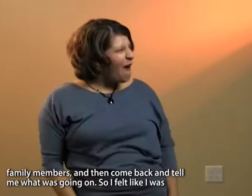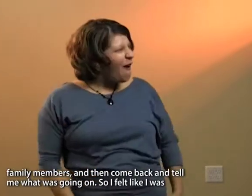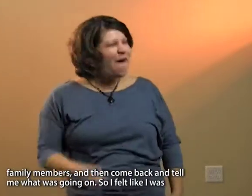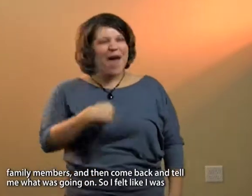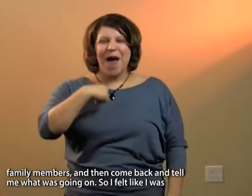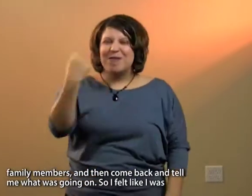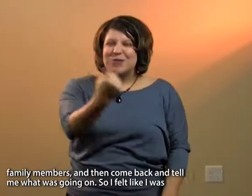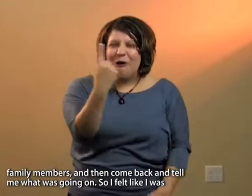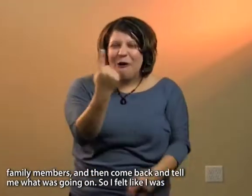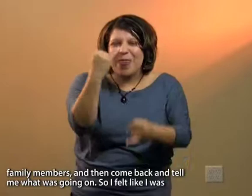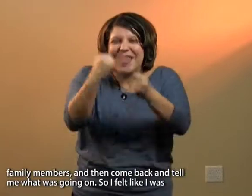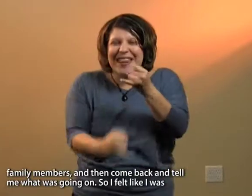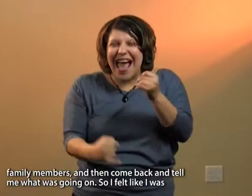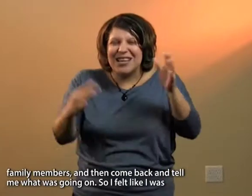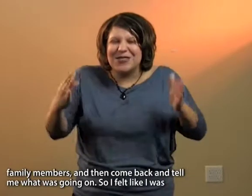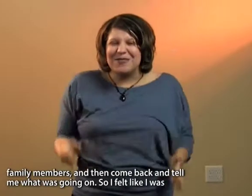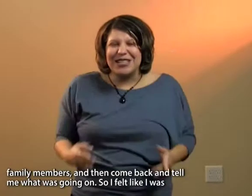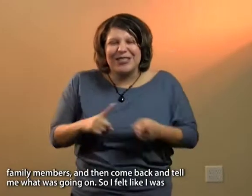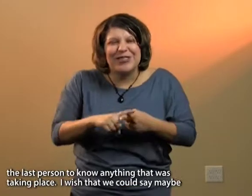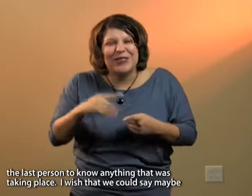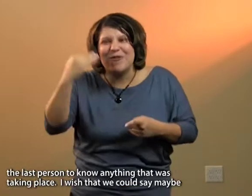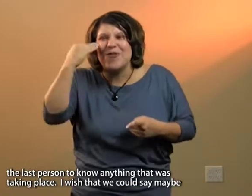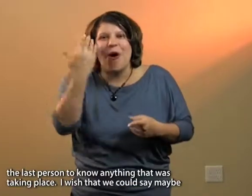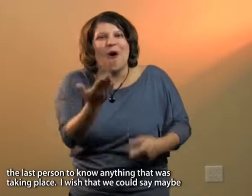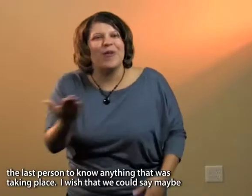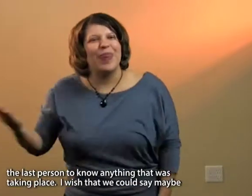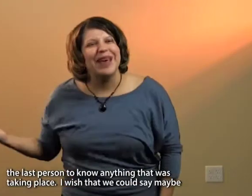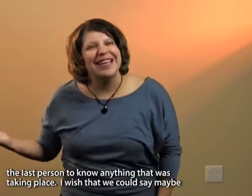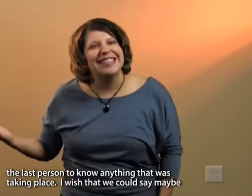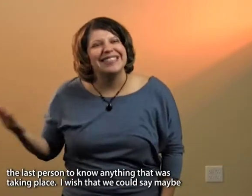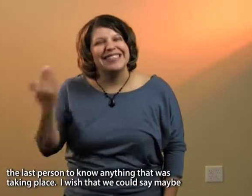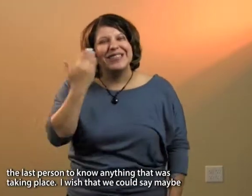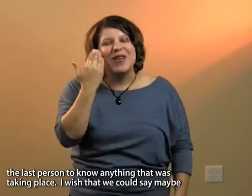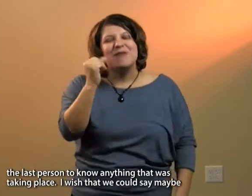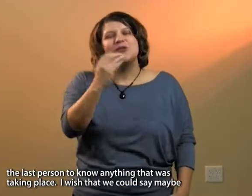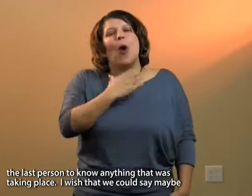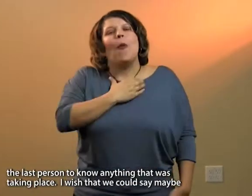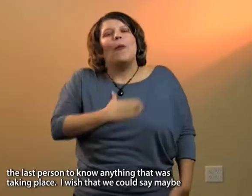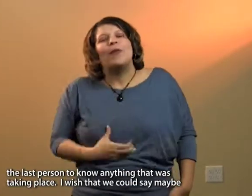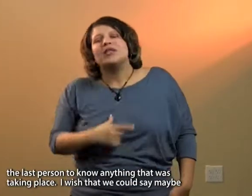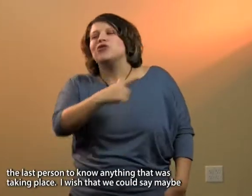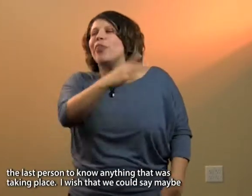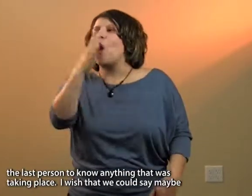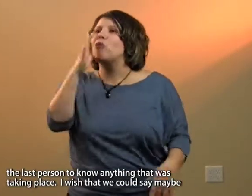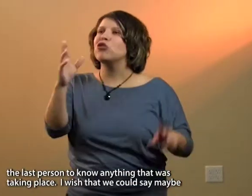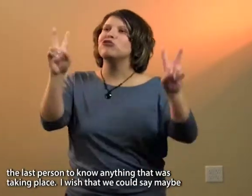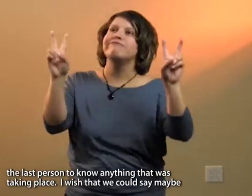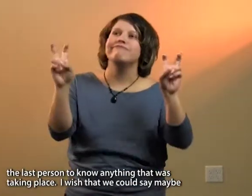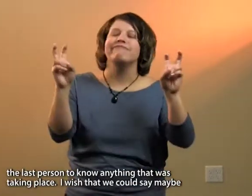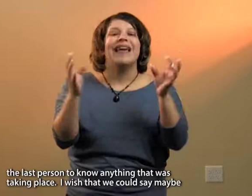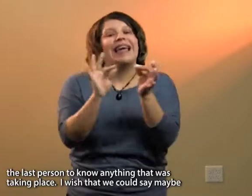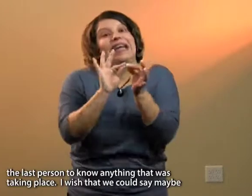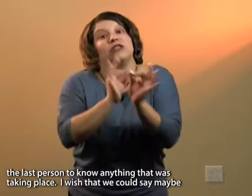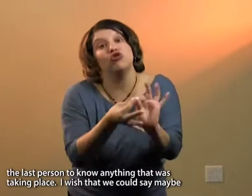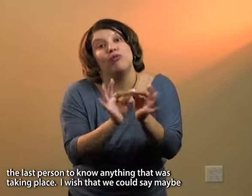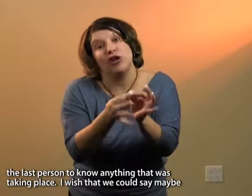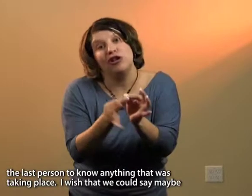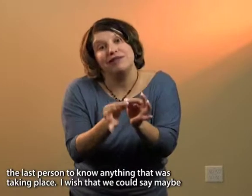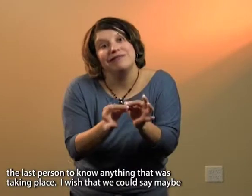So I felt as like Oh, I felt like I was the last person to know Anything that was taking place So I wish that we could say